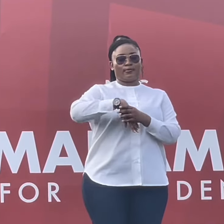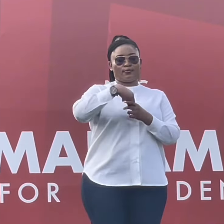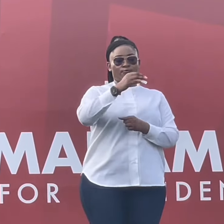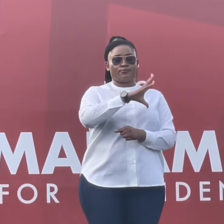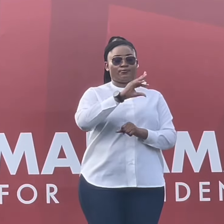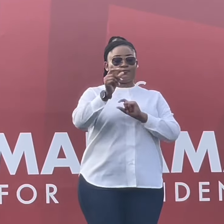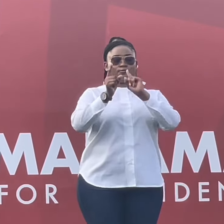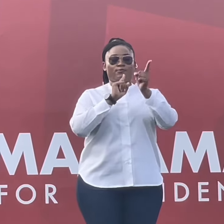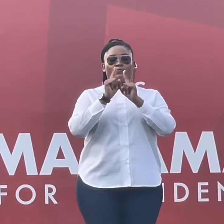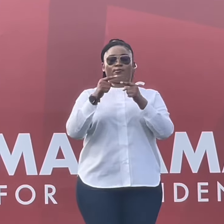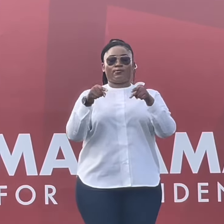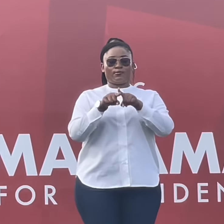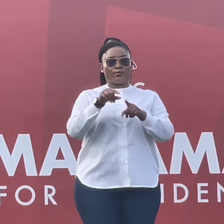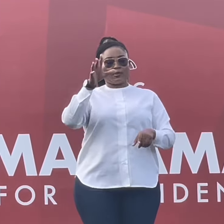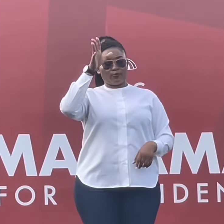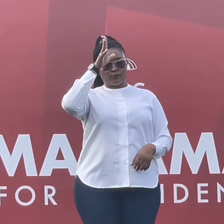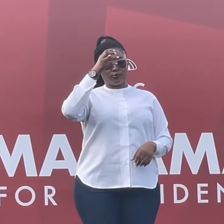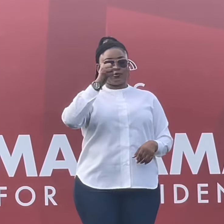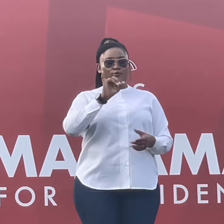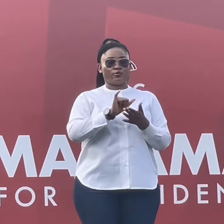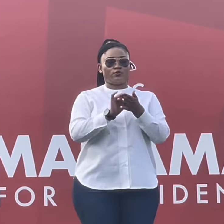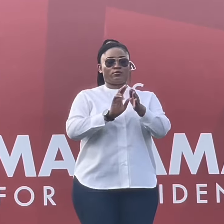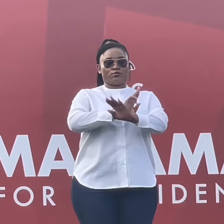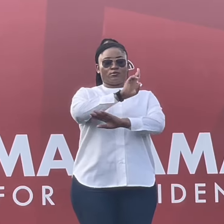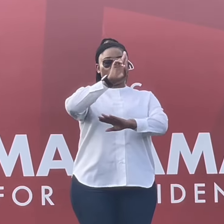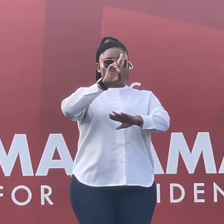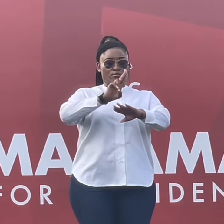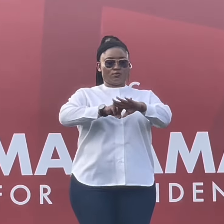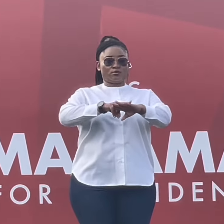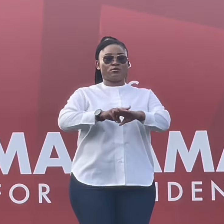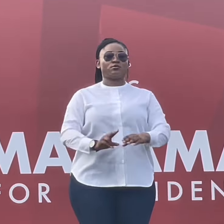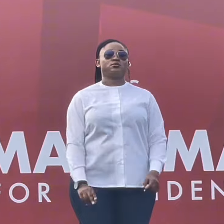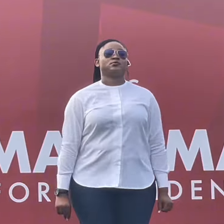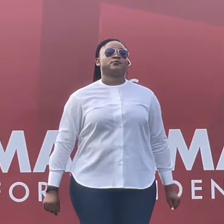and speak as the father of the nation.